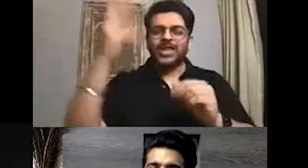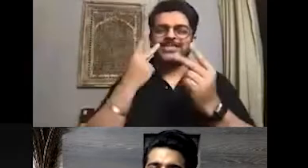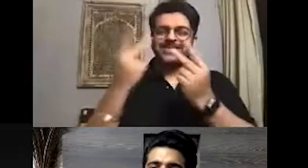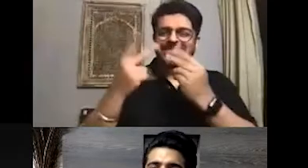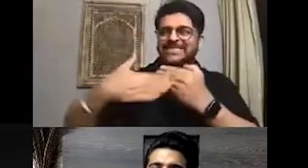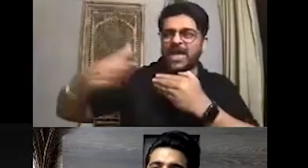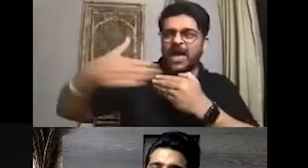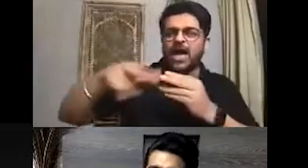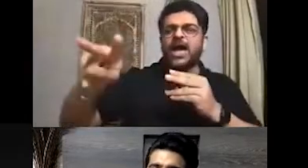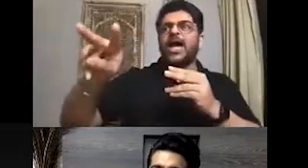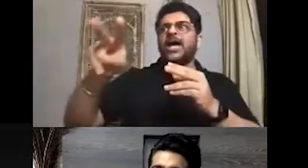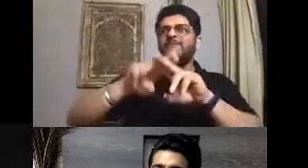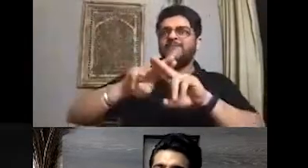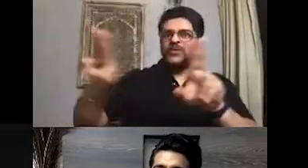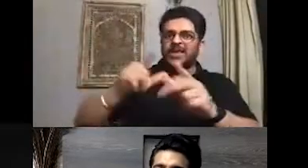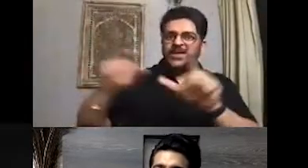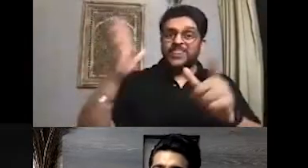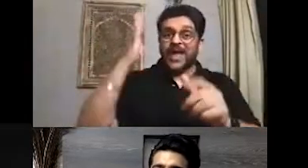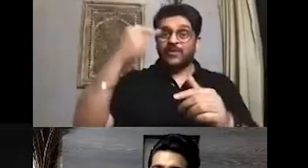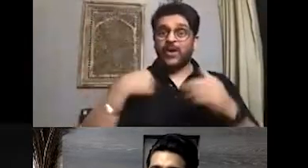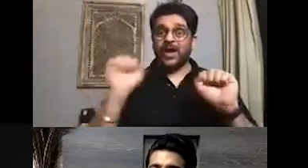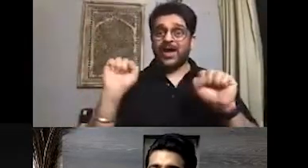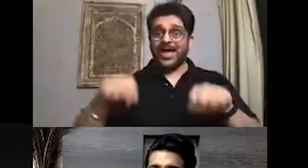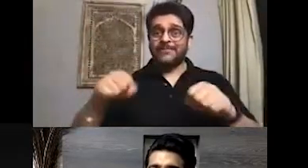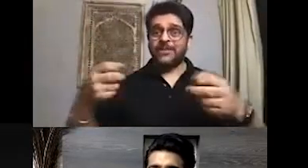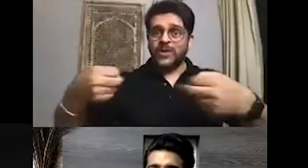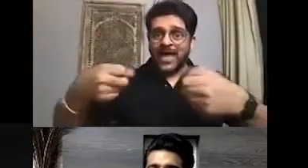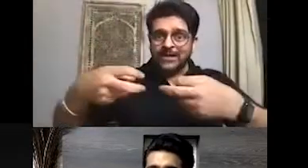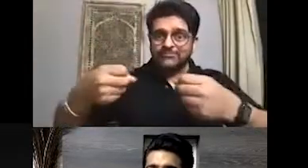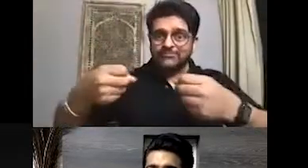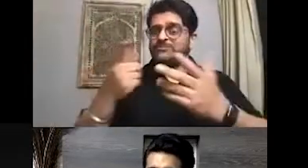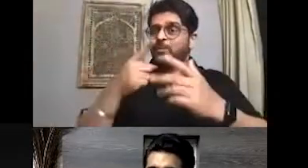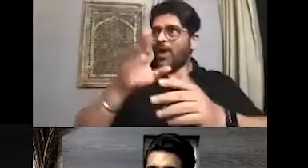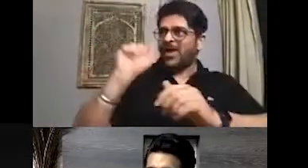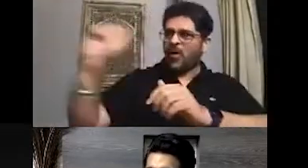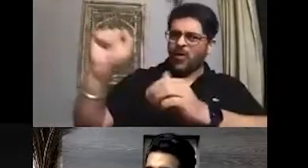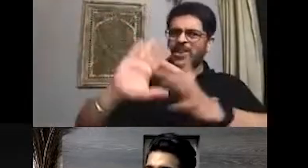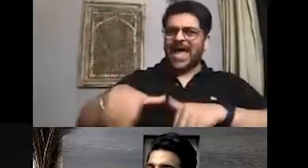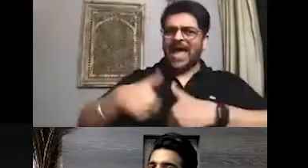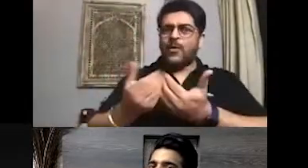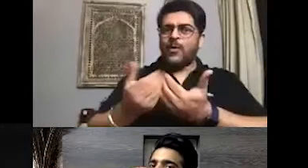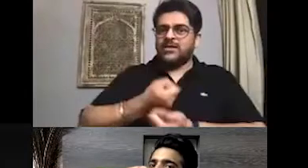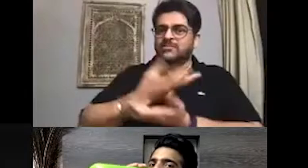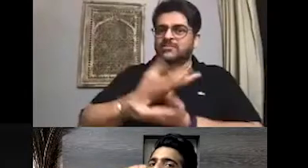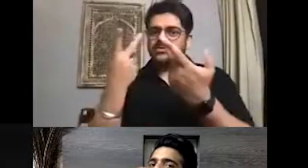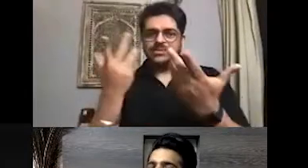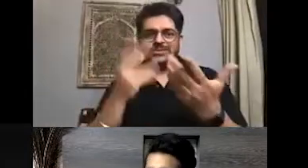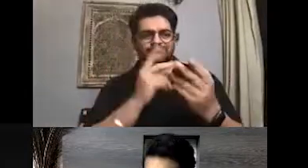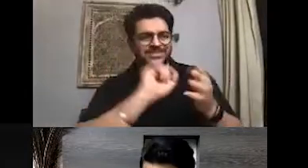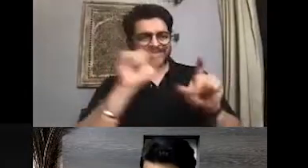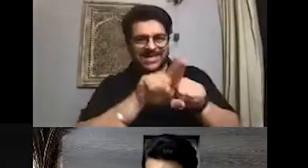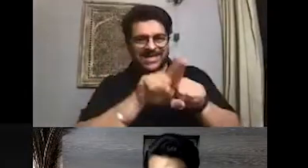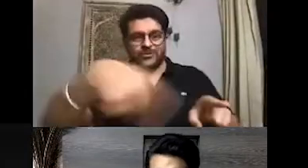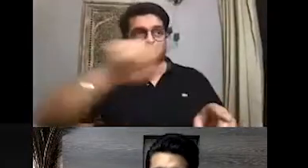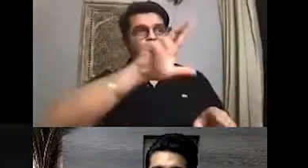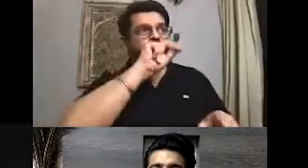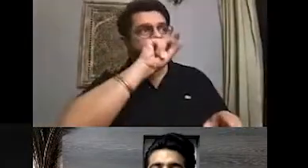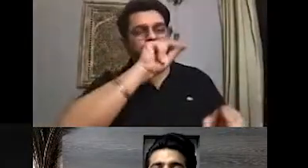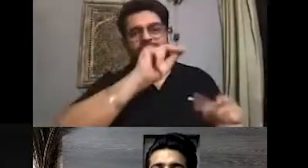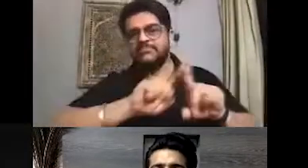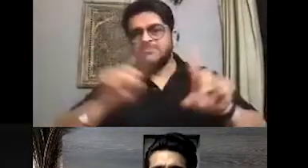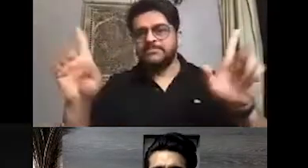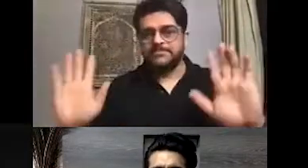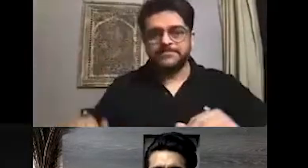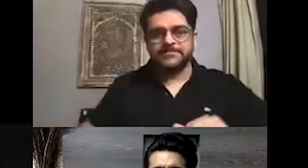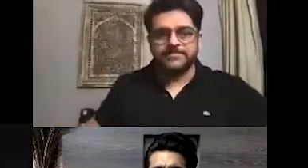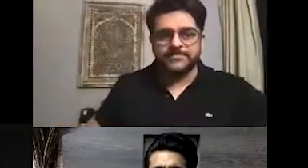better than anyone. So you will see later on that, yeah, it's a complete language because we would have a captioning as well. And you can see how people